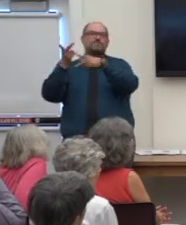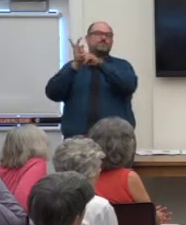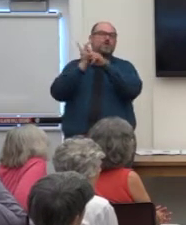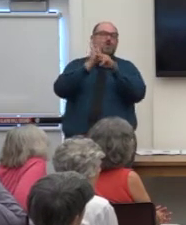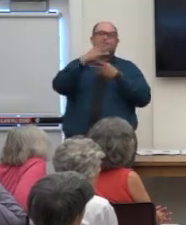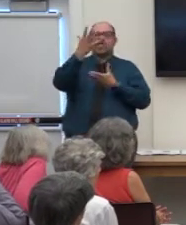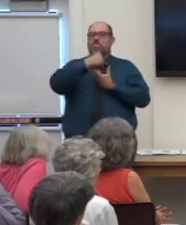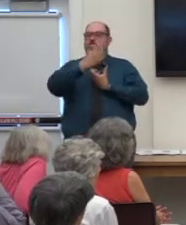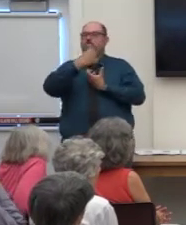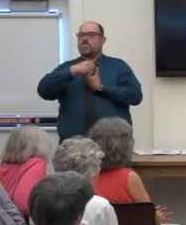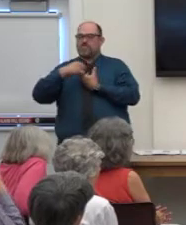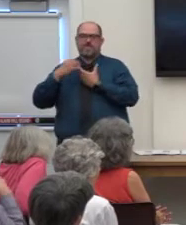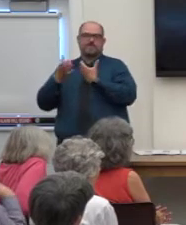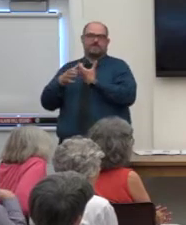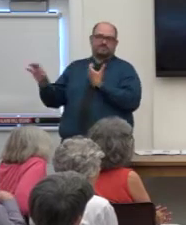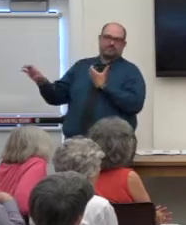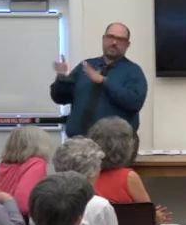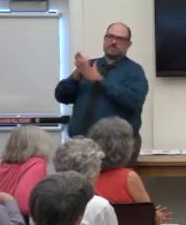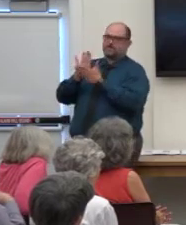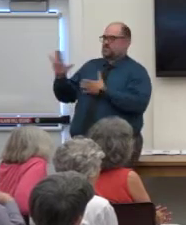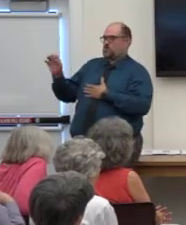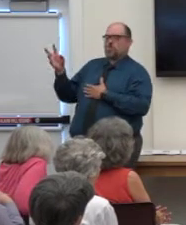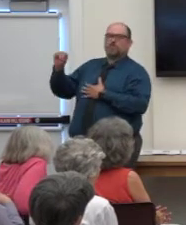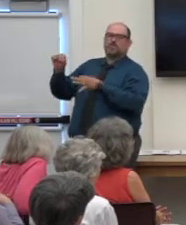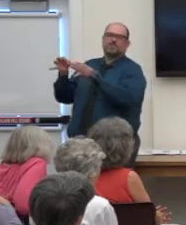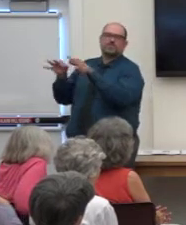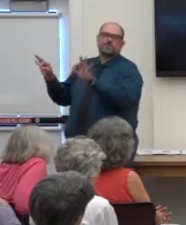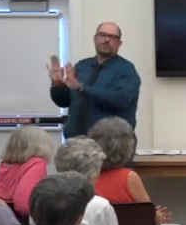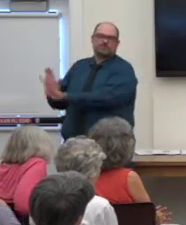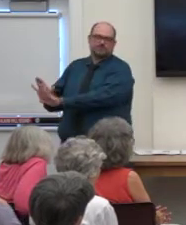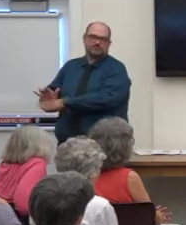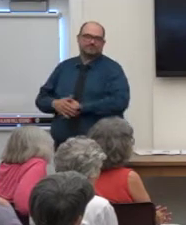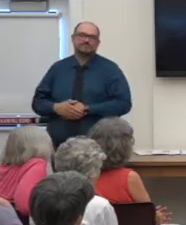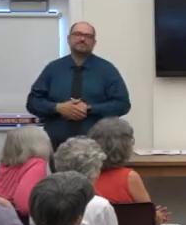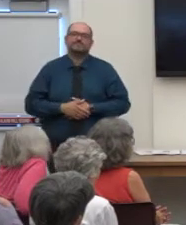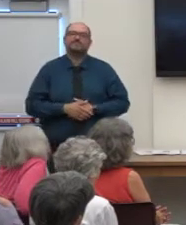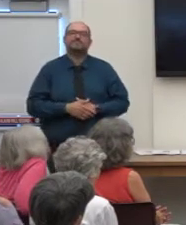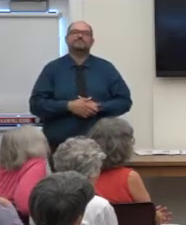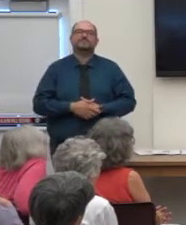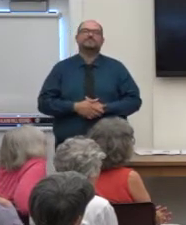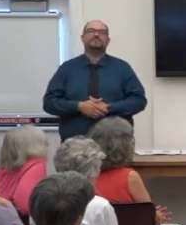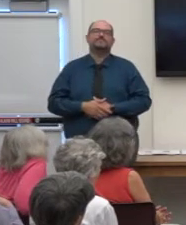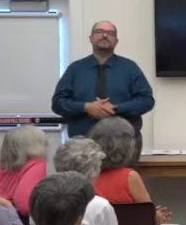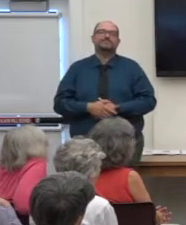different from exactly how it's pronounced or signed in French.